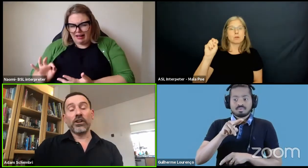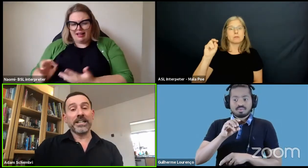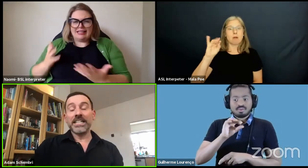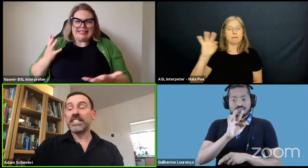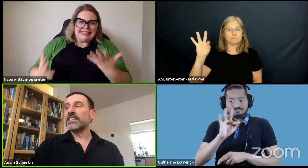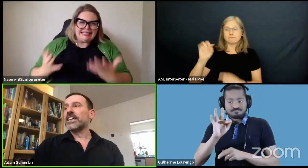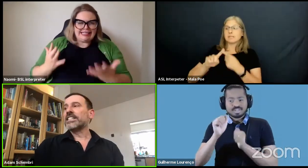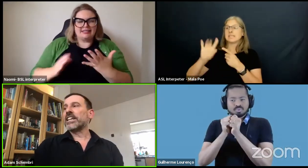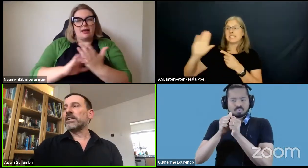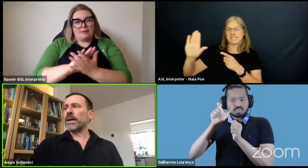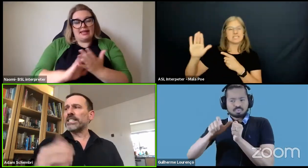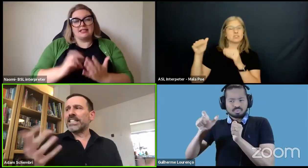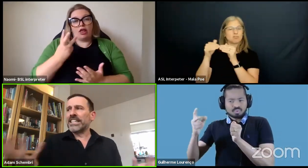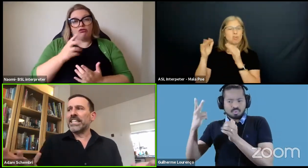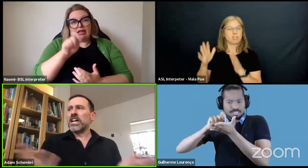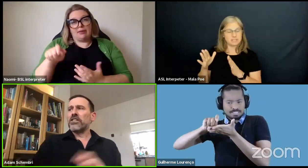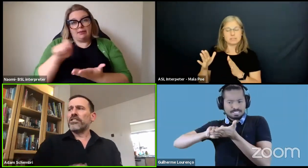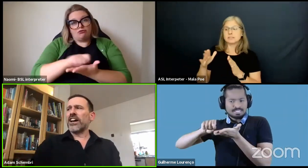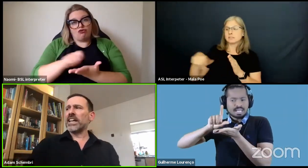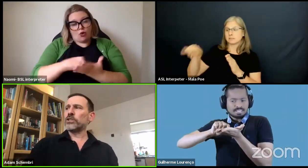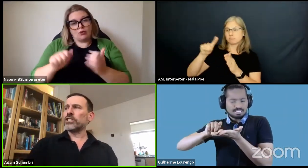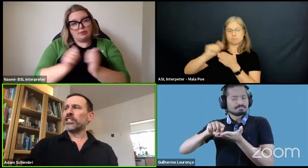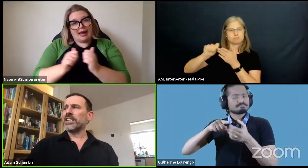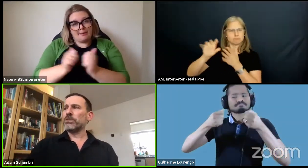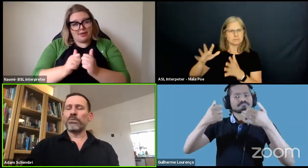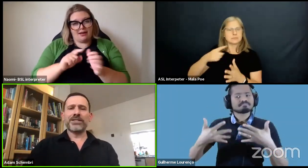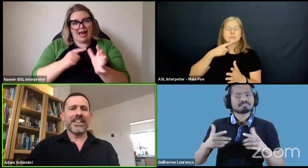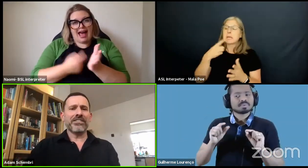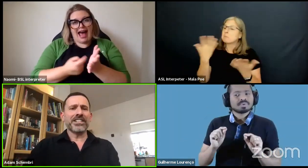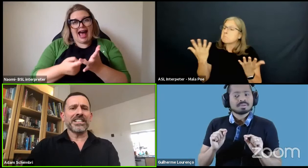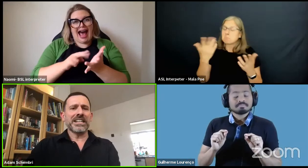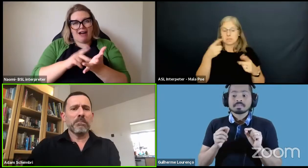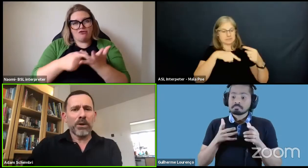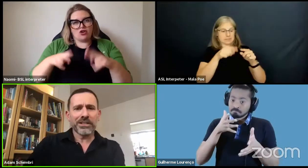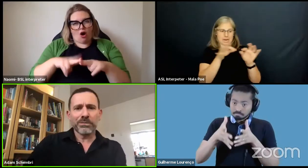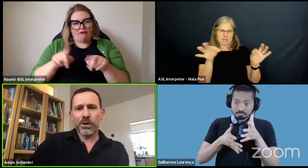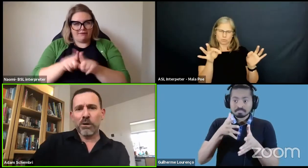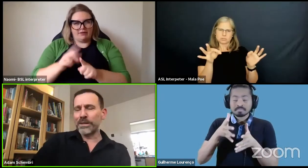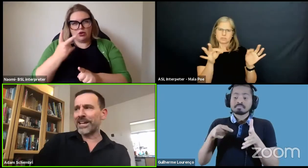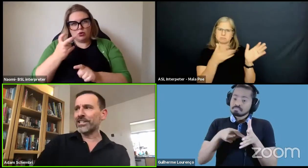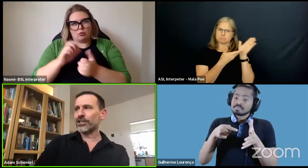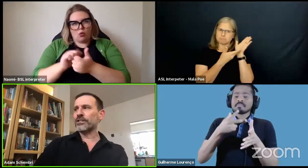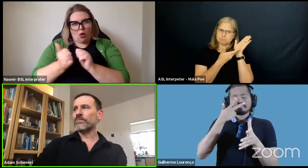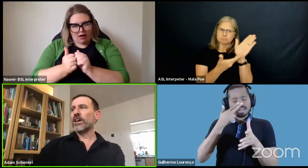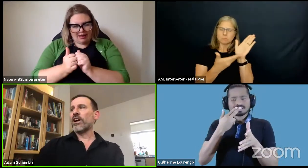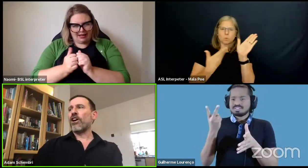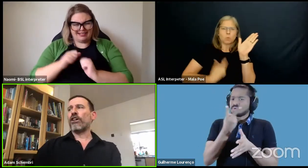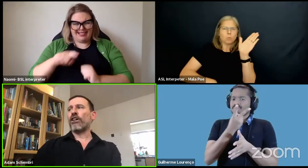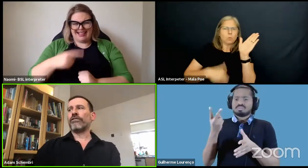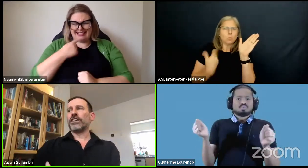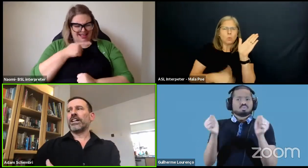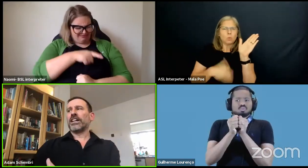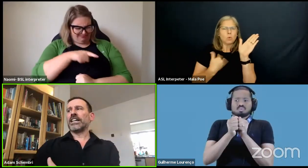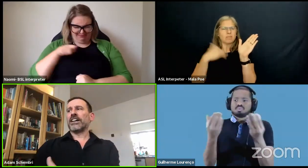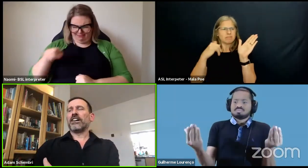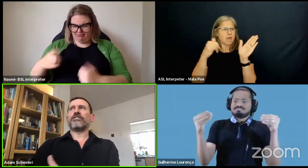his colleagues said basically sign languages seem to present this impossible combination